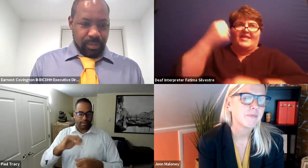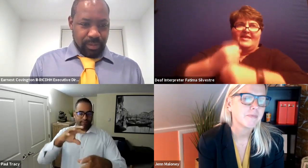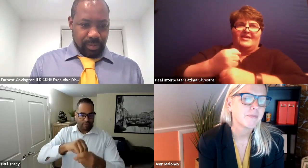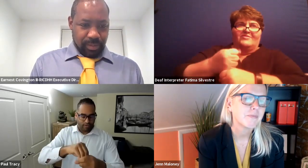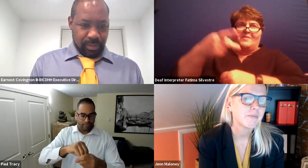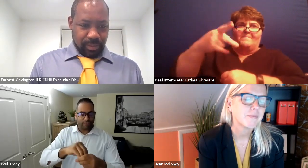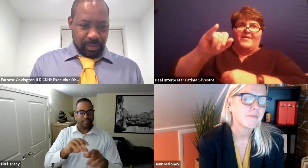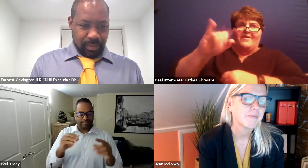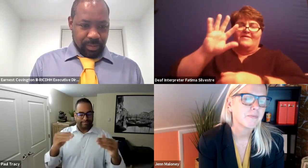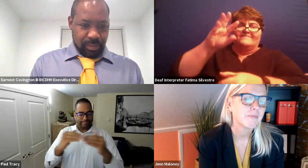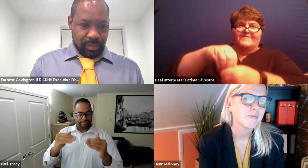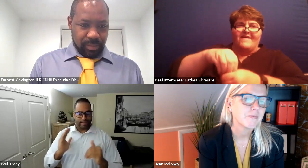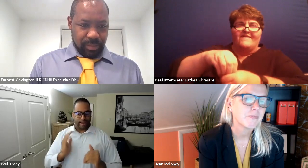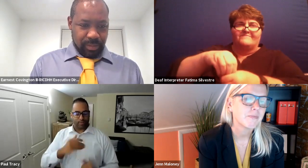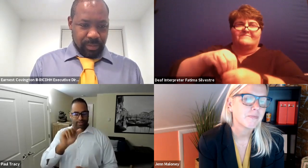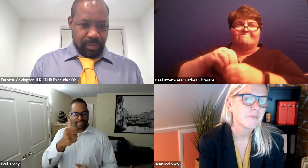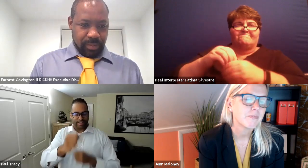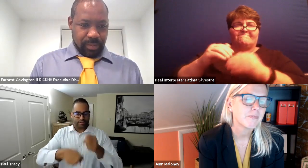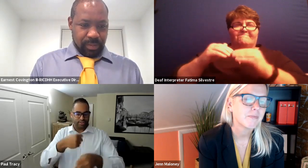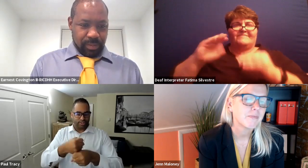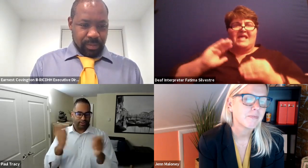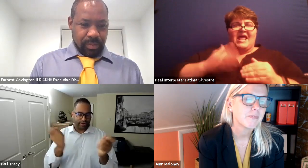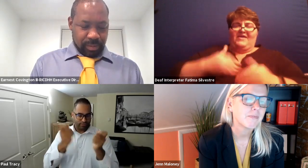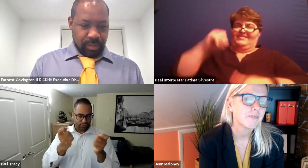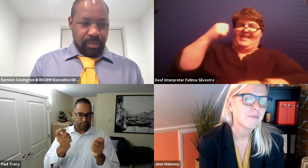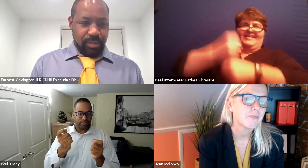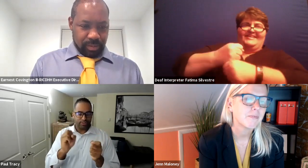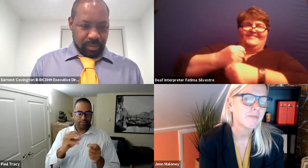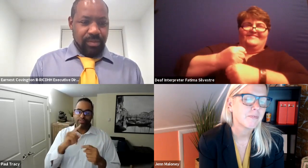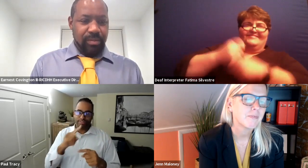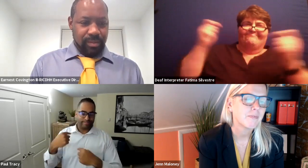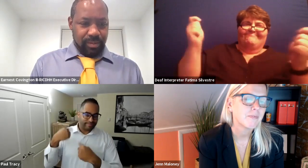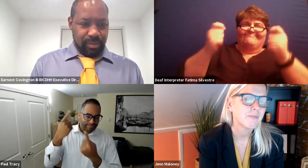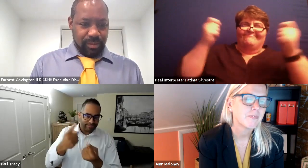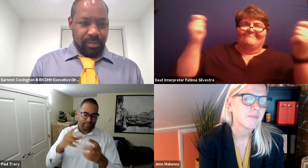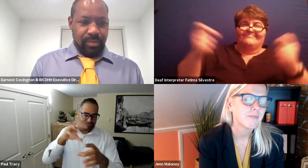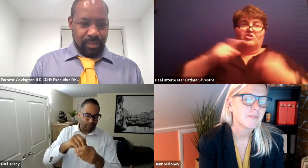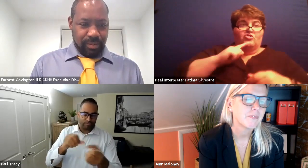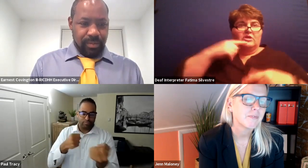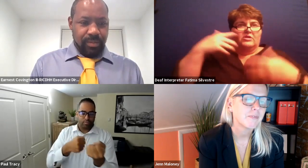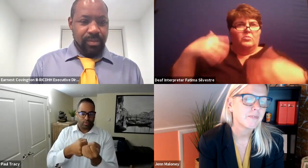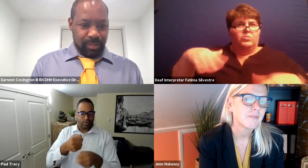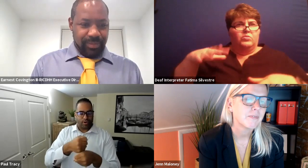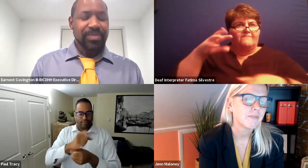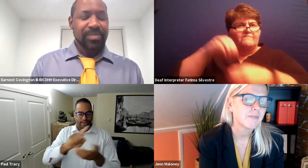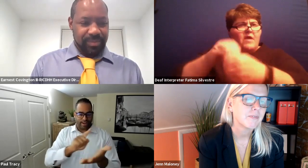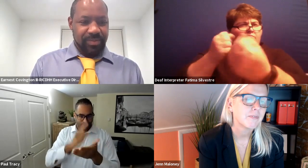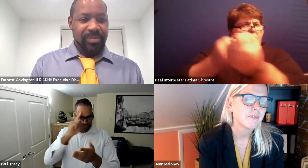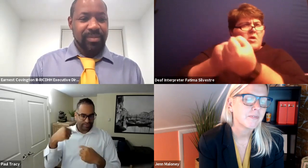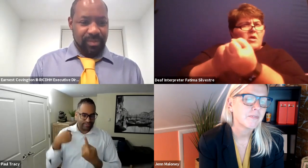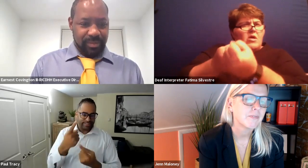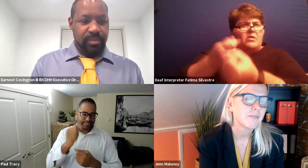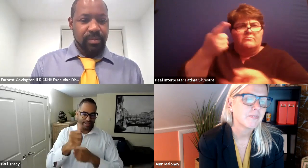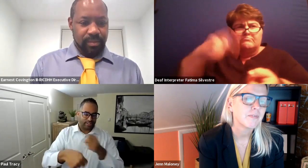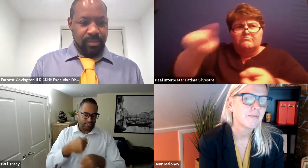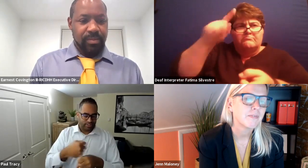is the 10th year that Partners Interpreting has been involved. So it's the 10th anniversary of Partners and the 10th year that